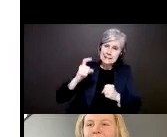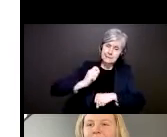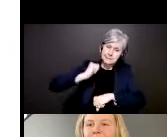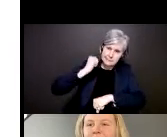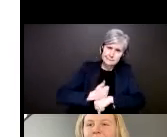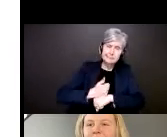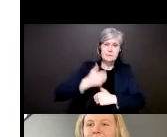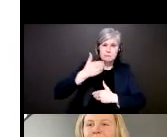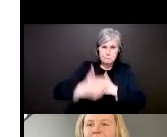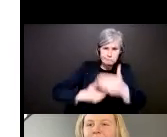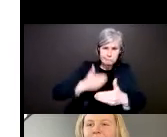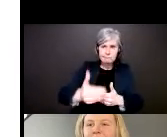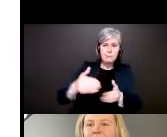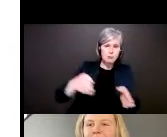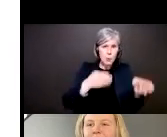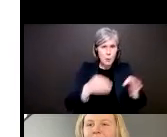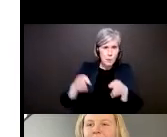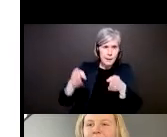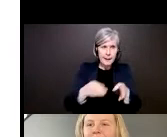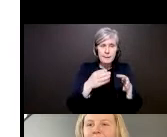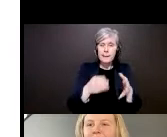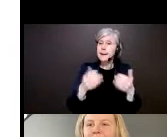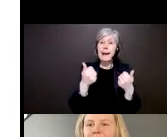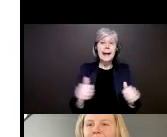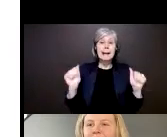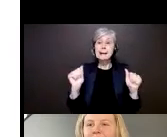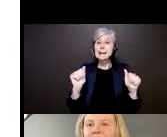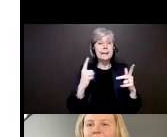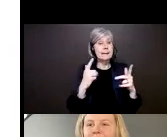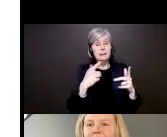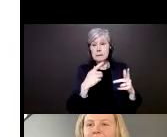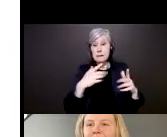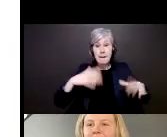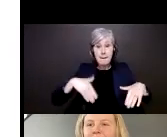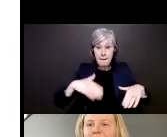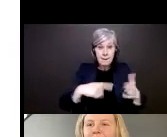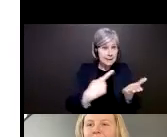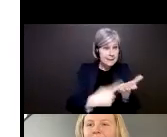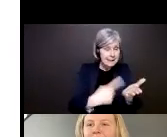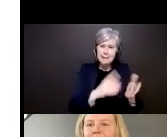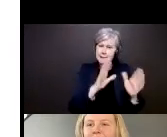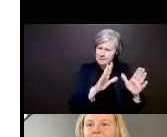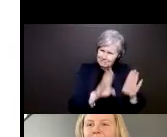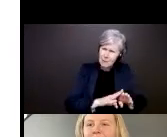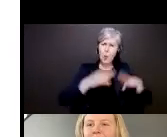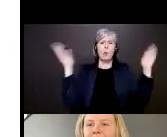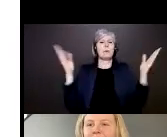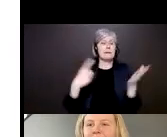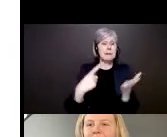opening the conversations in places where it's not yet happening, thinking strategically together